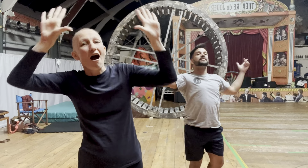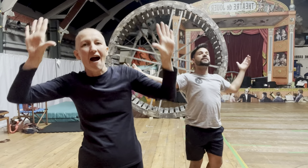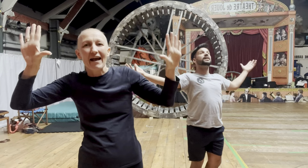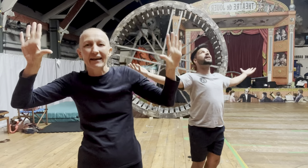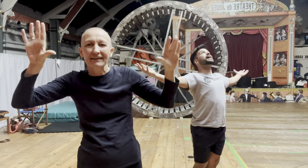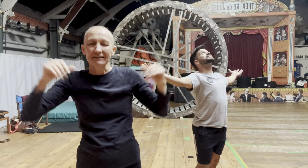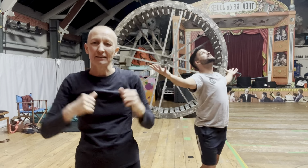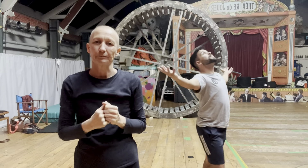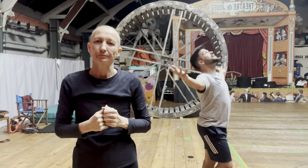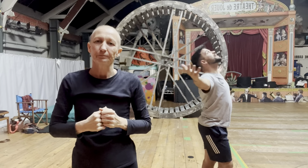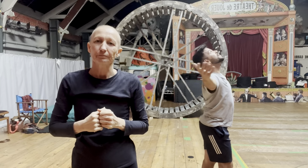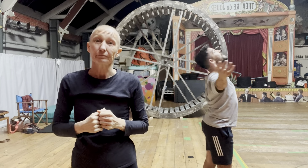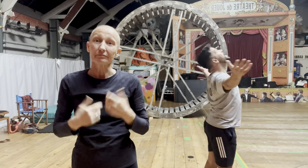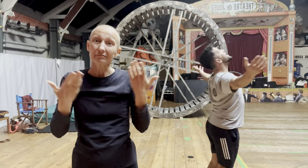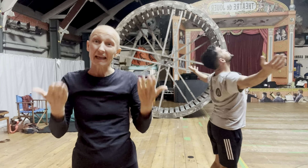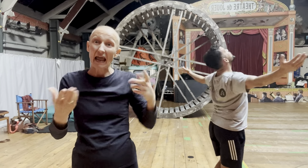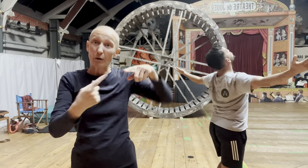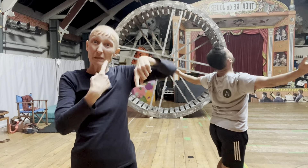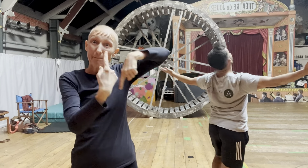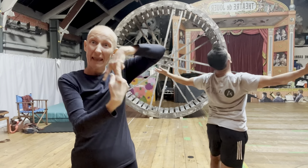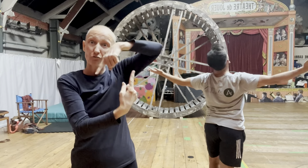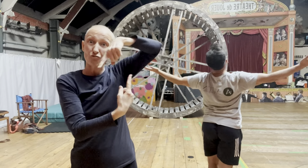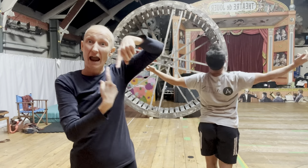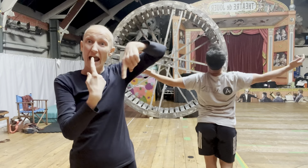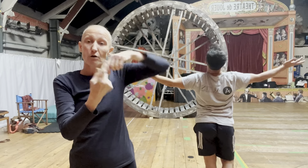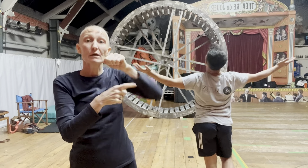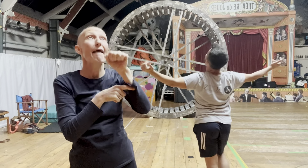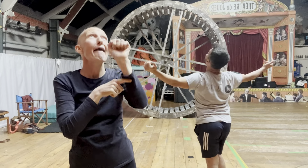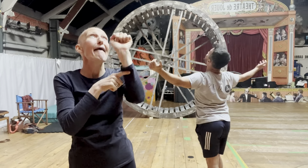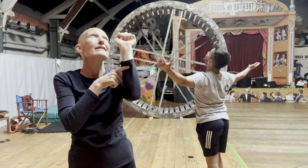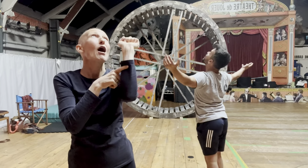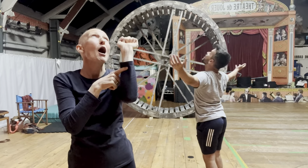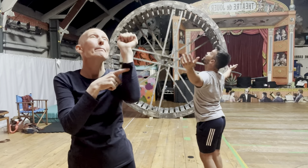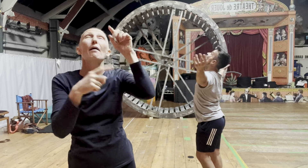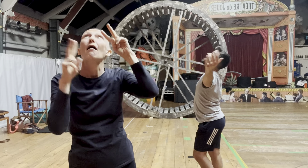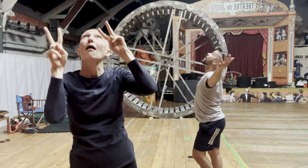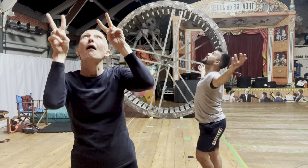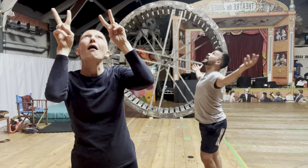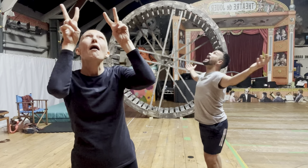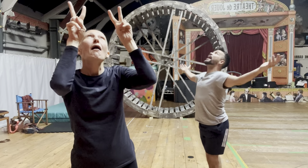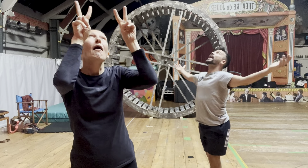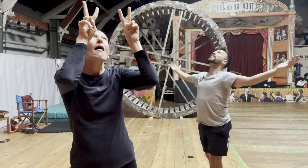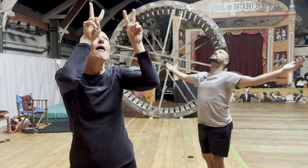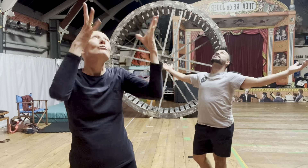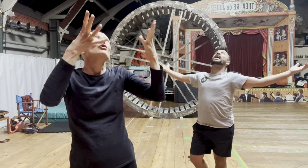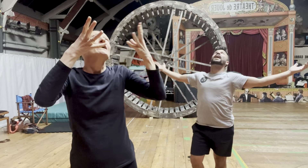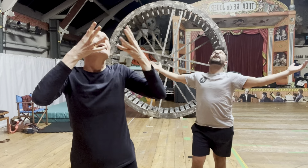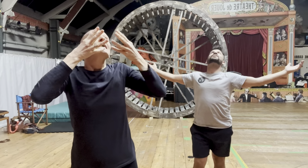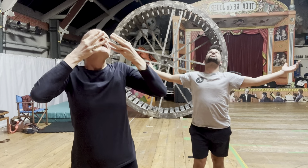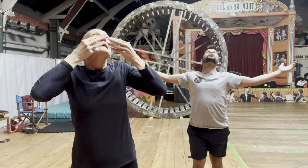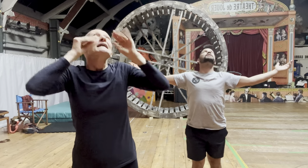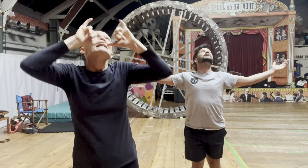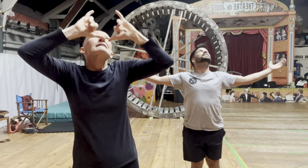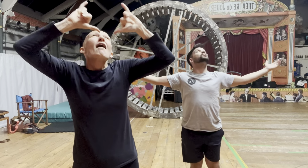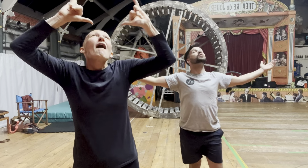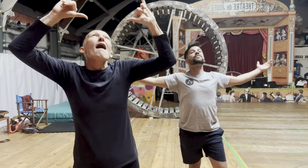and spin as we look up, and we're taking the air, the sky, the tree, the